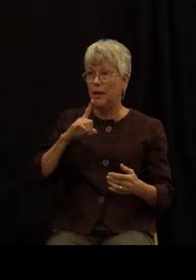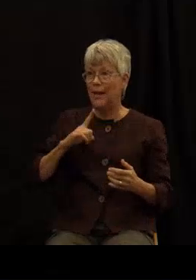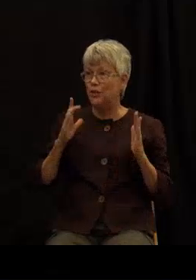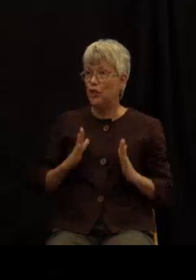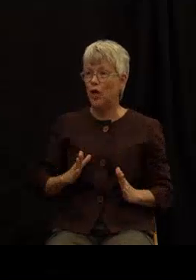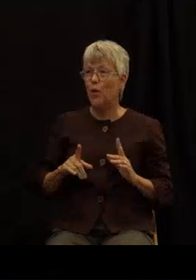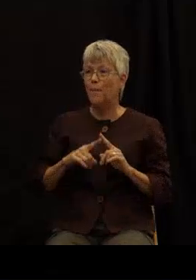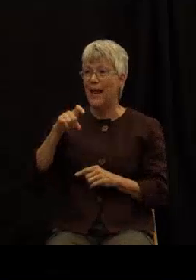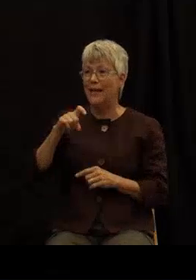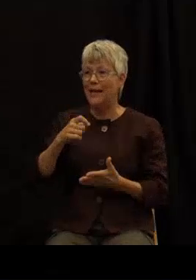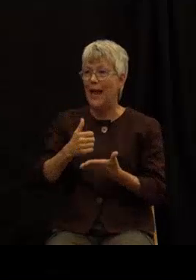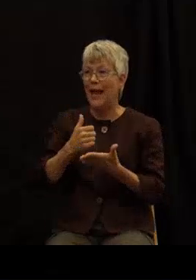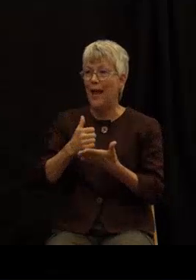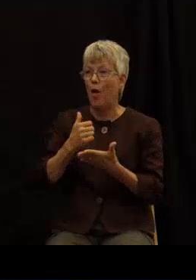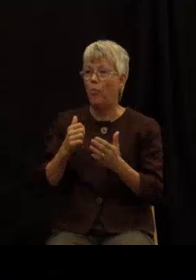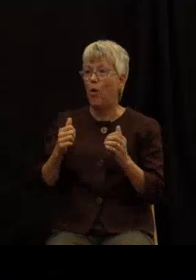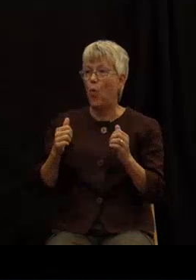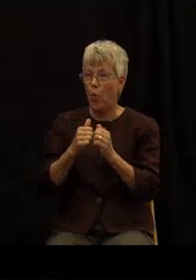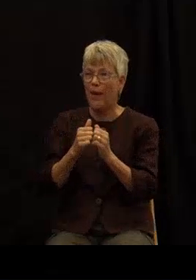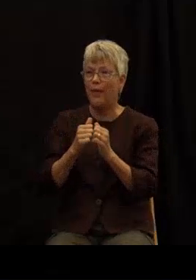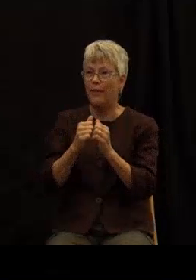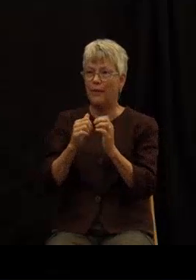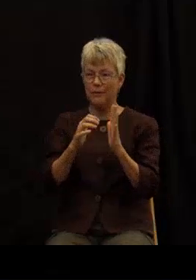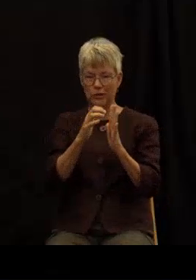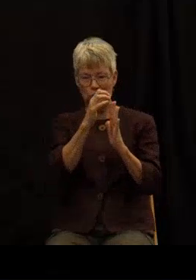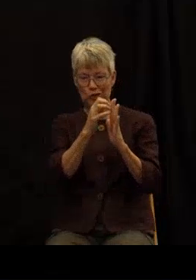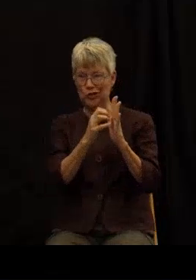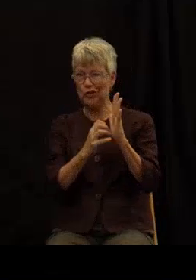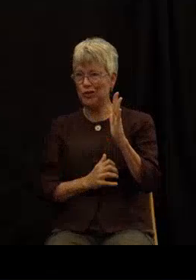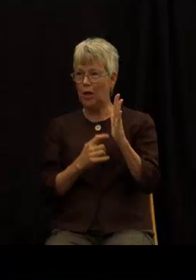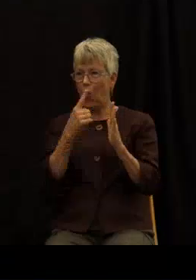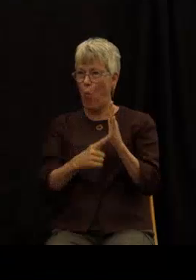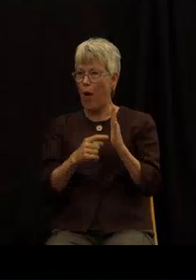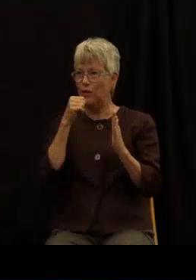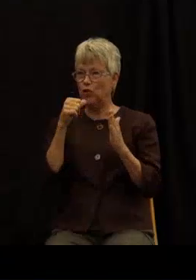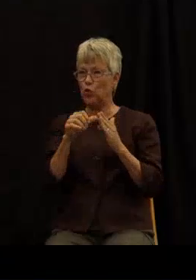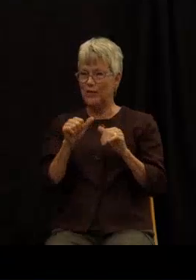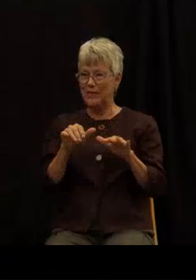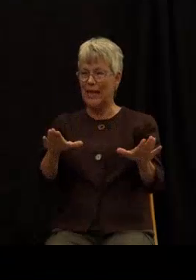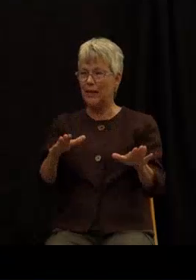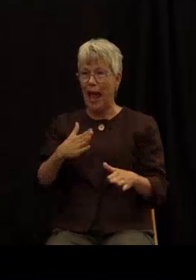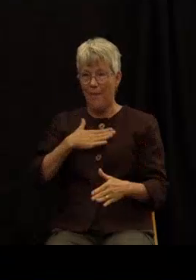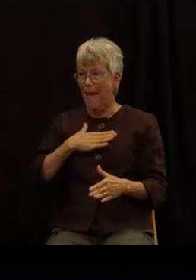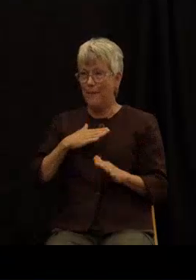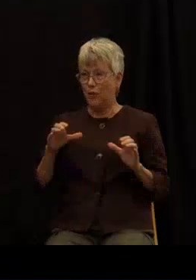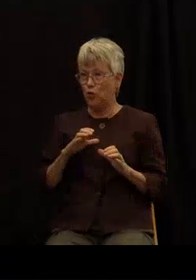with the message. I said, absolutely, sure.